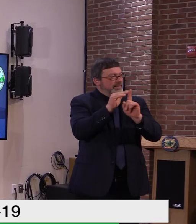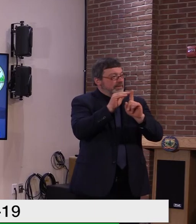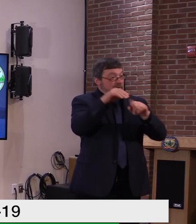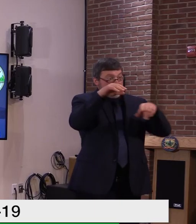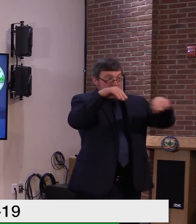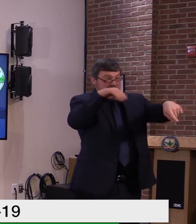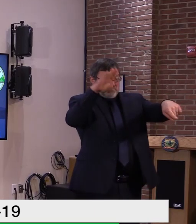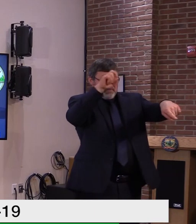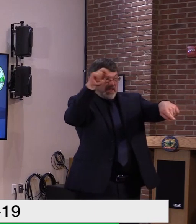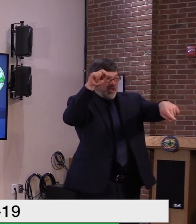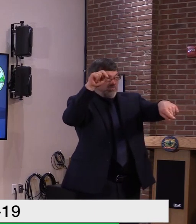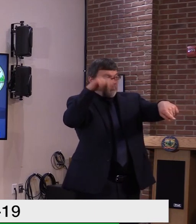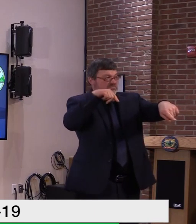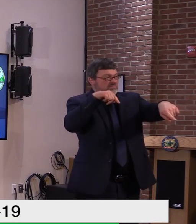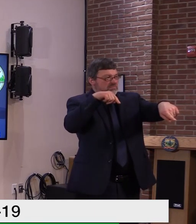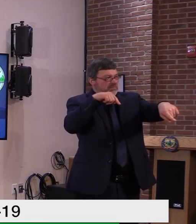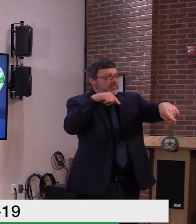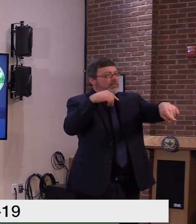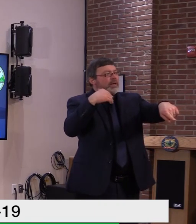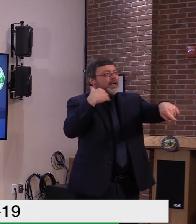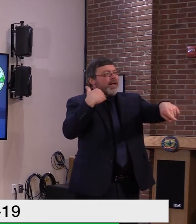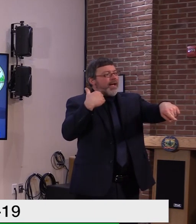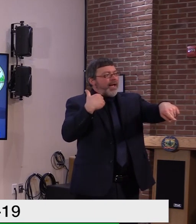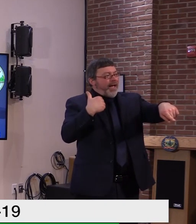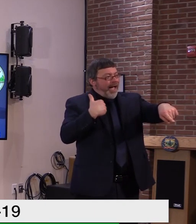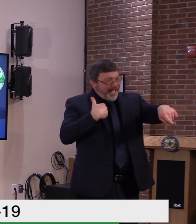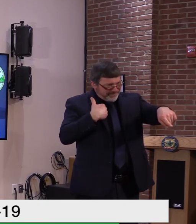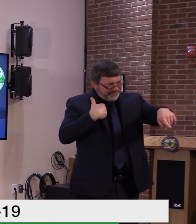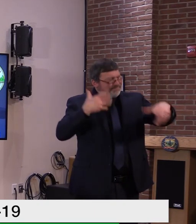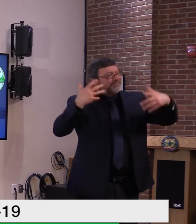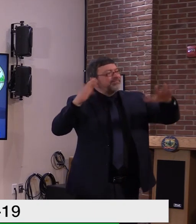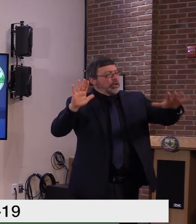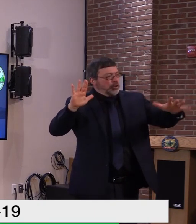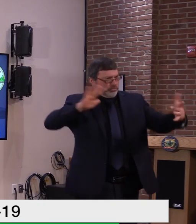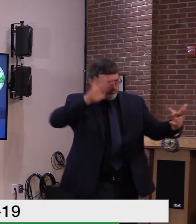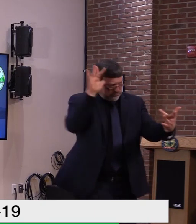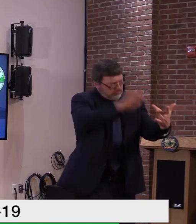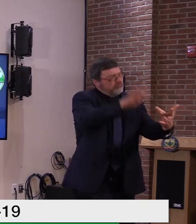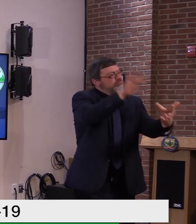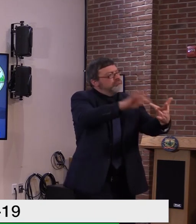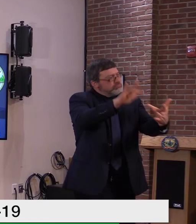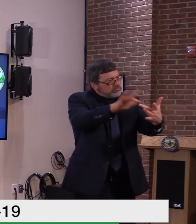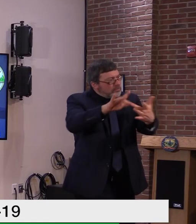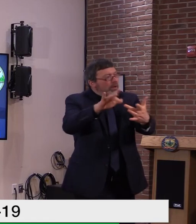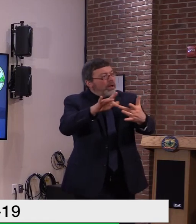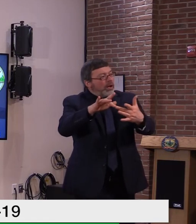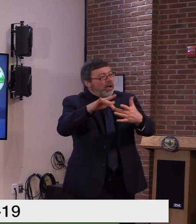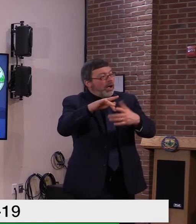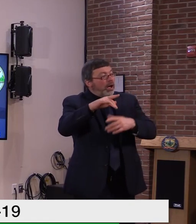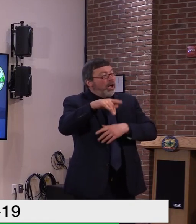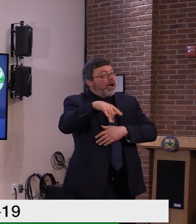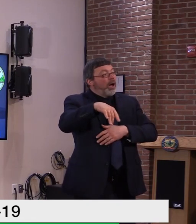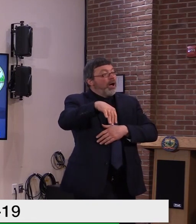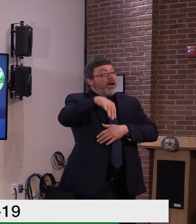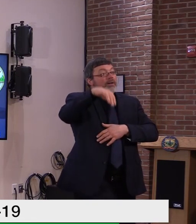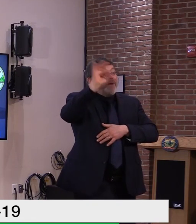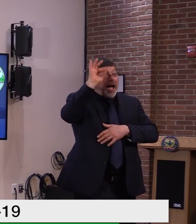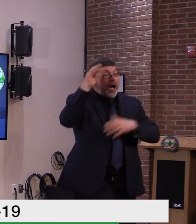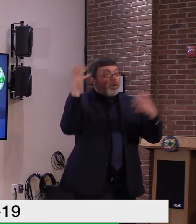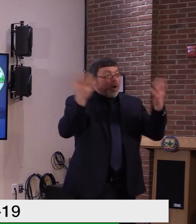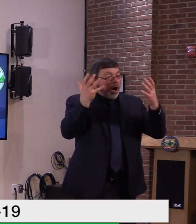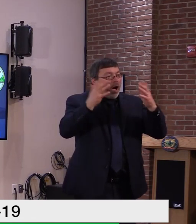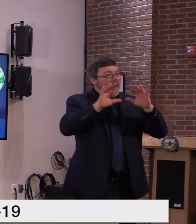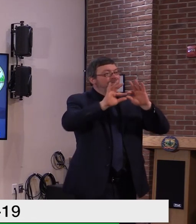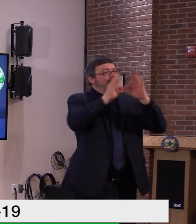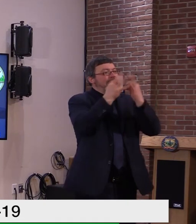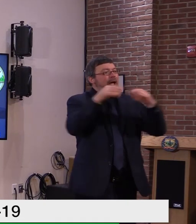there have been multiple family get-togethers. And I just think, and we have seen sort of cases develop